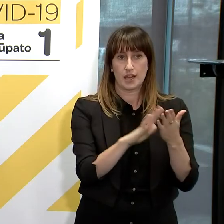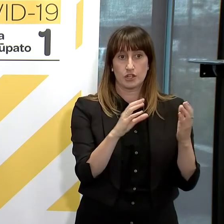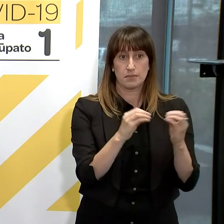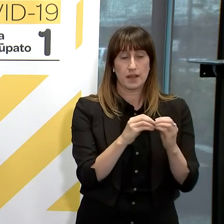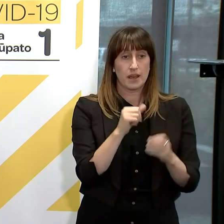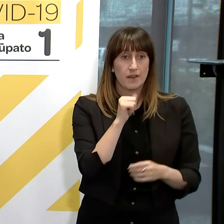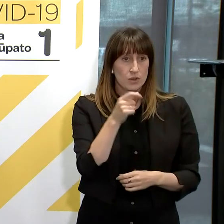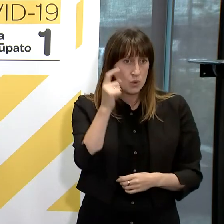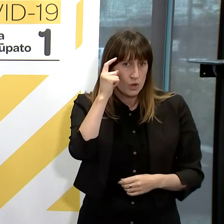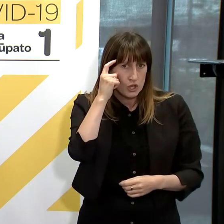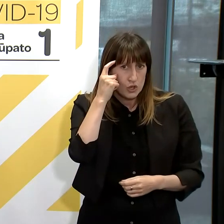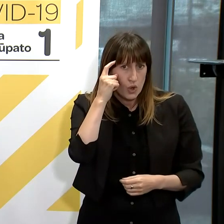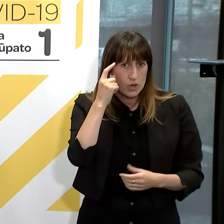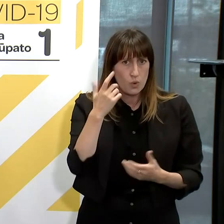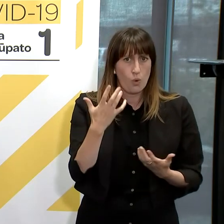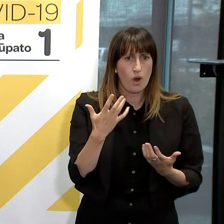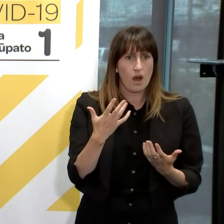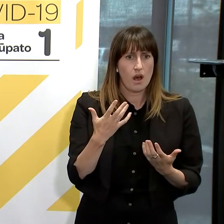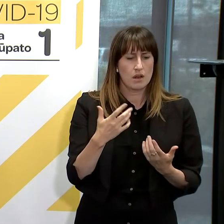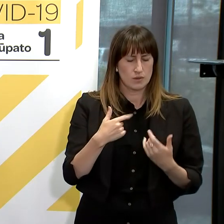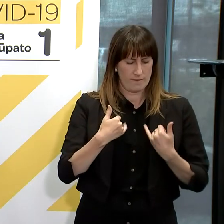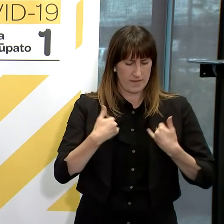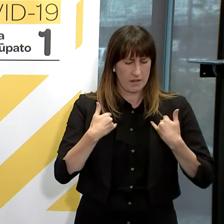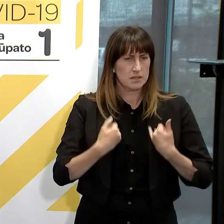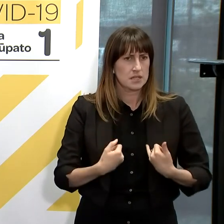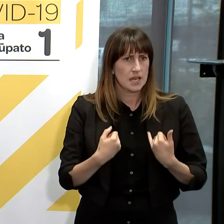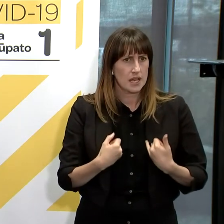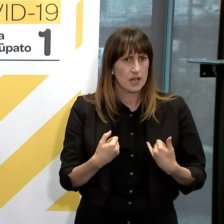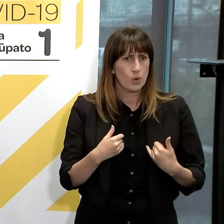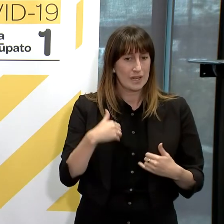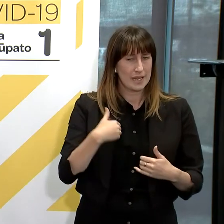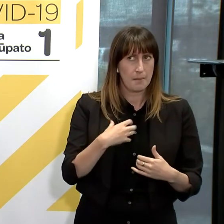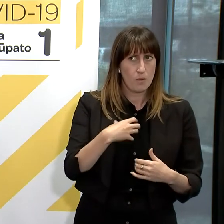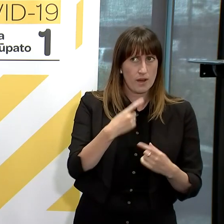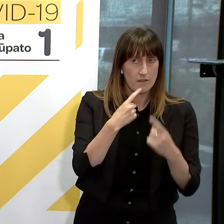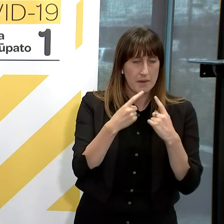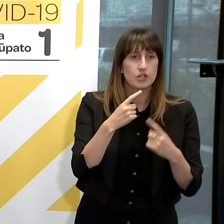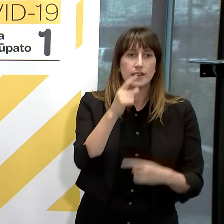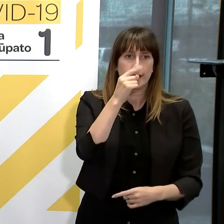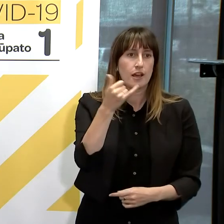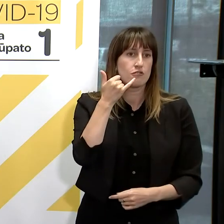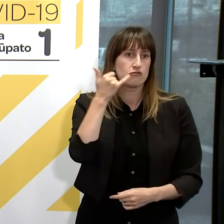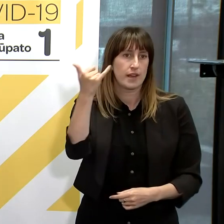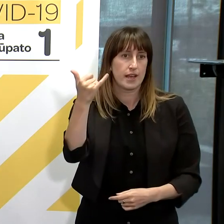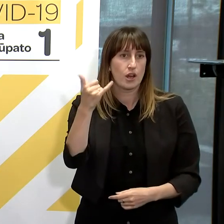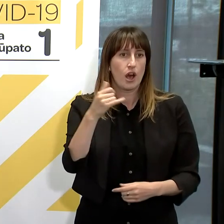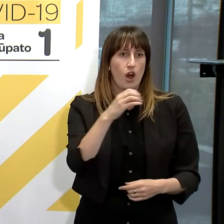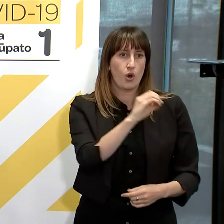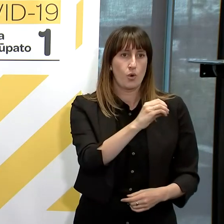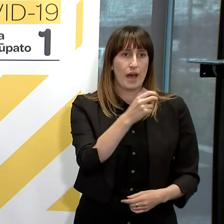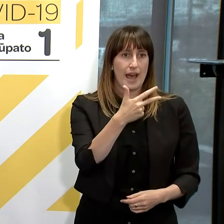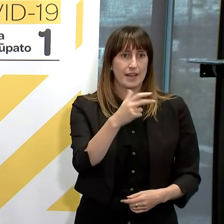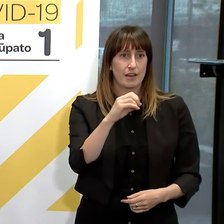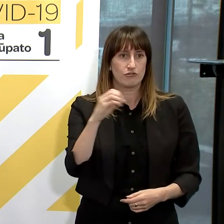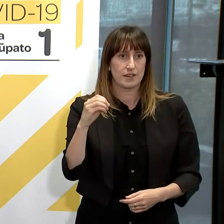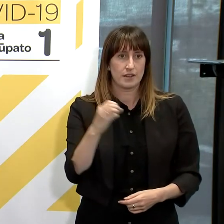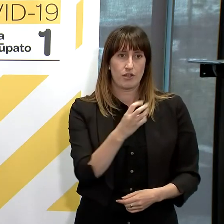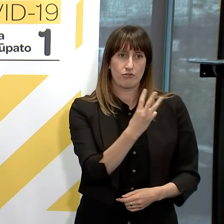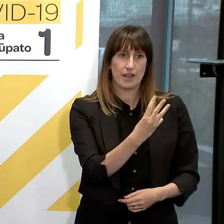have symptoms or need information relating to testing should contact Healthline on 0800